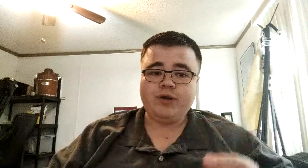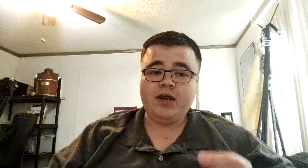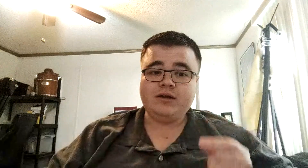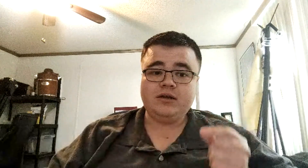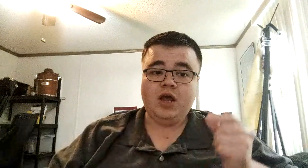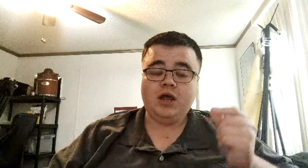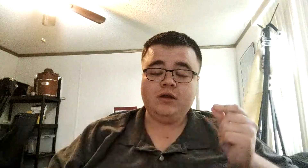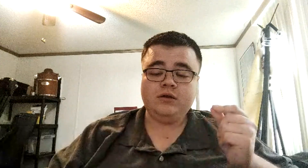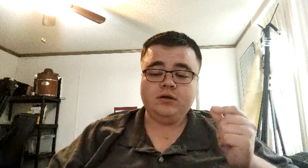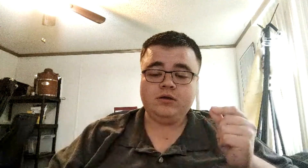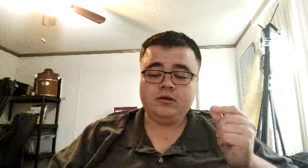Gallaudet